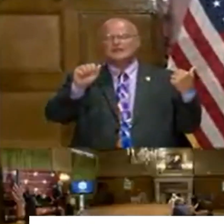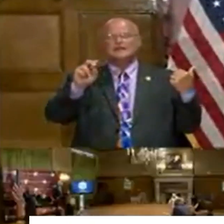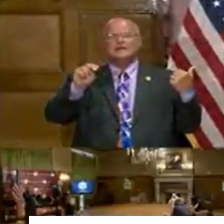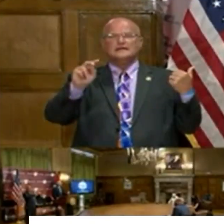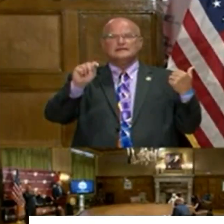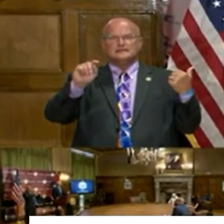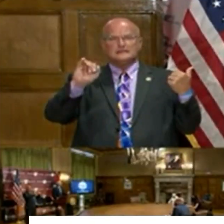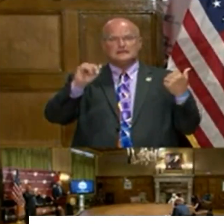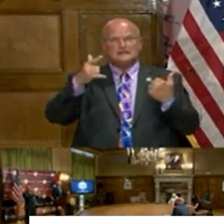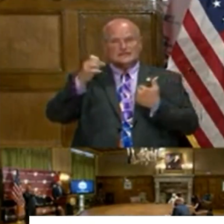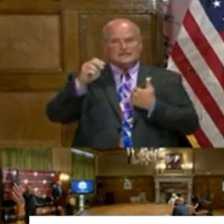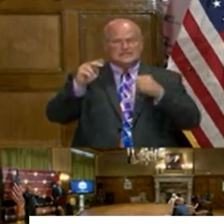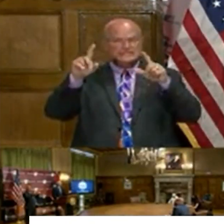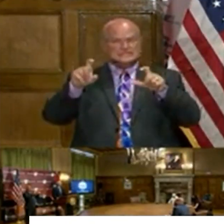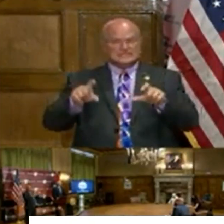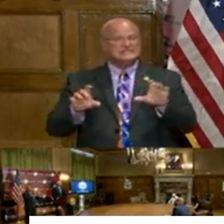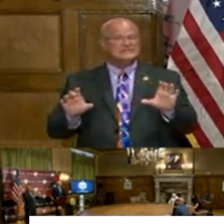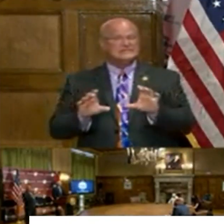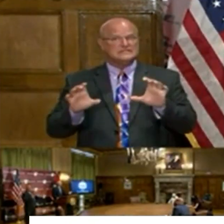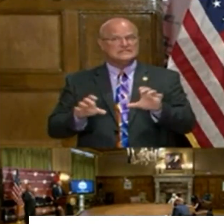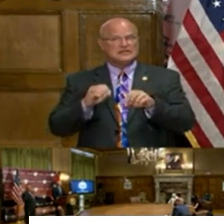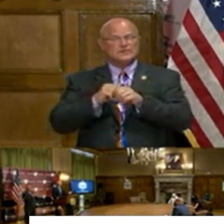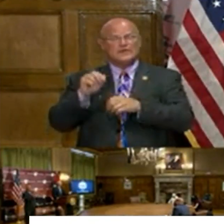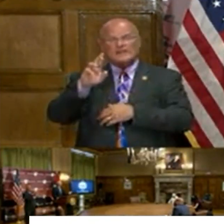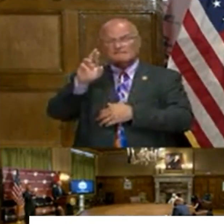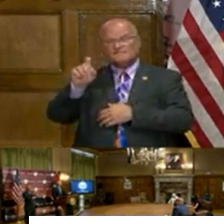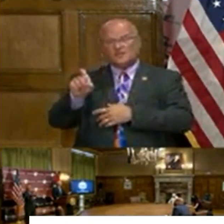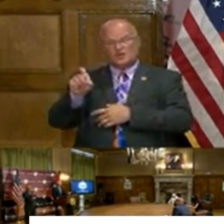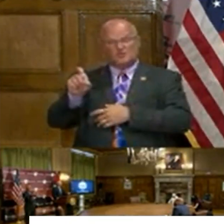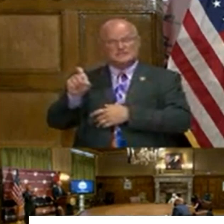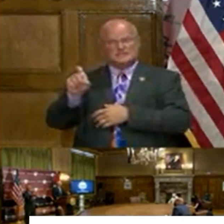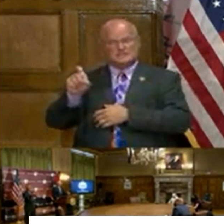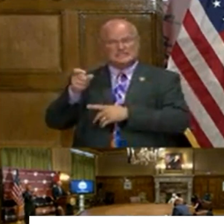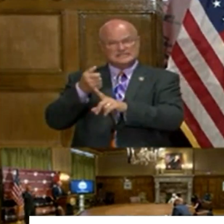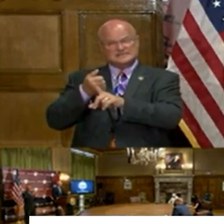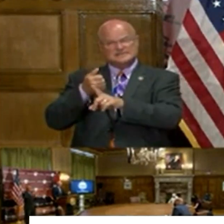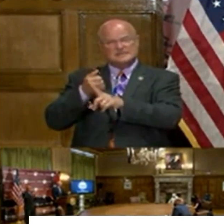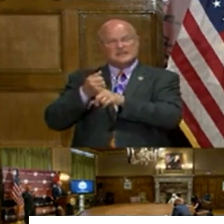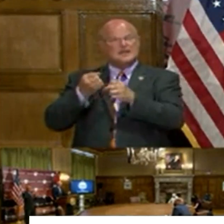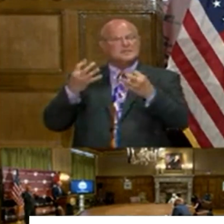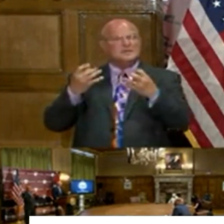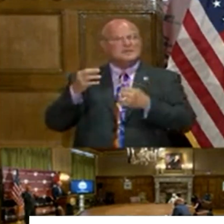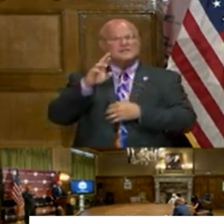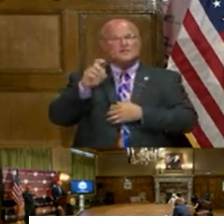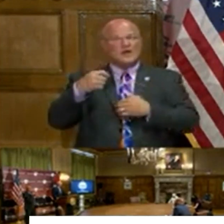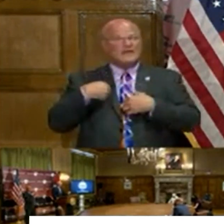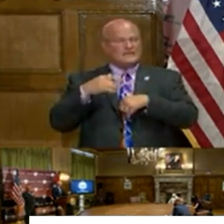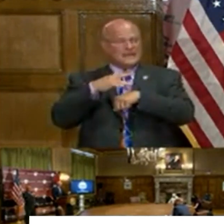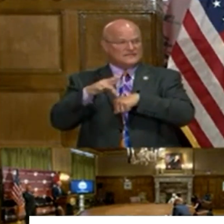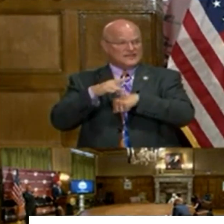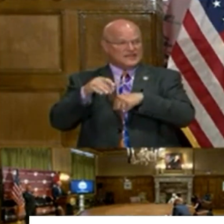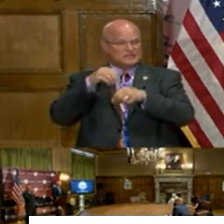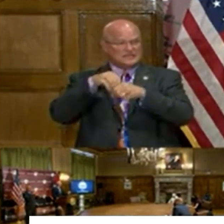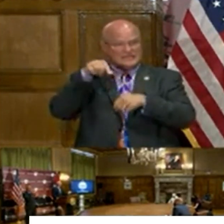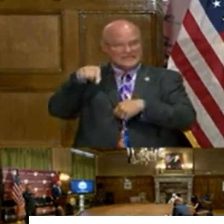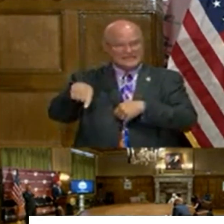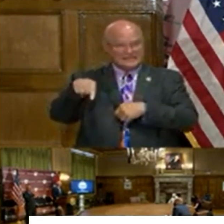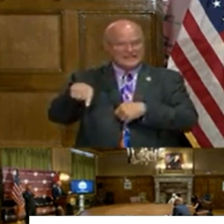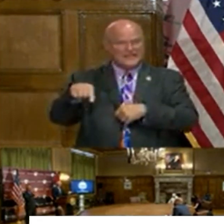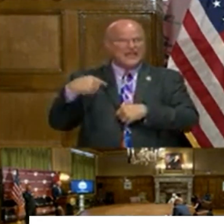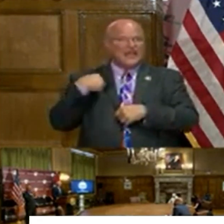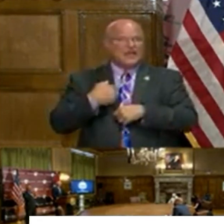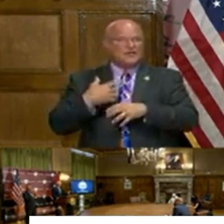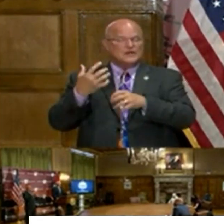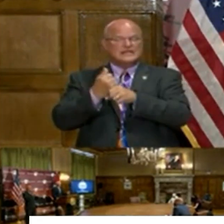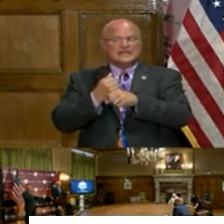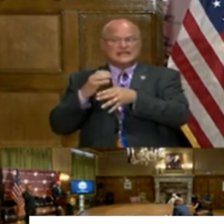antigen testing is being done in our pharmacies. Many of the pharmacies have that available, and we're getting